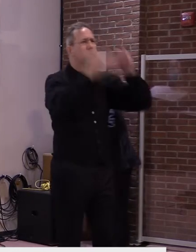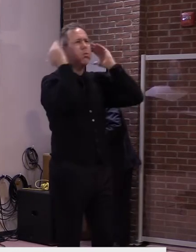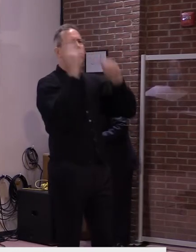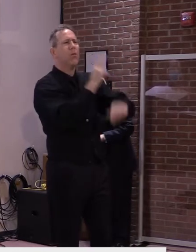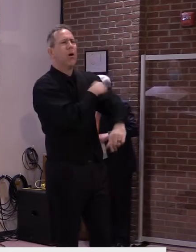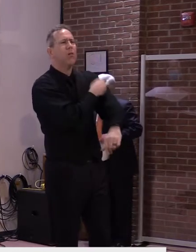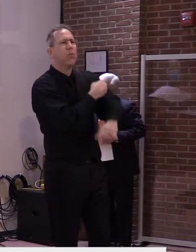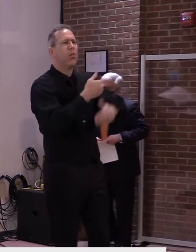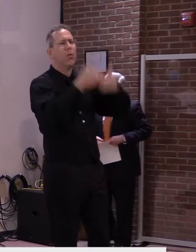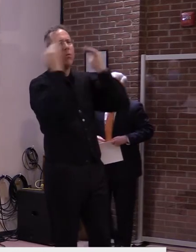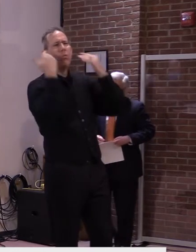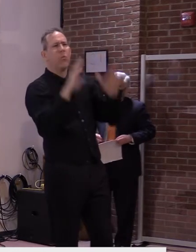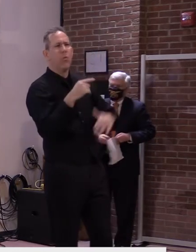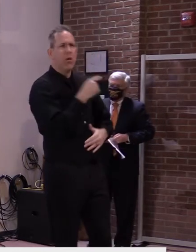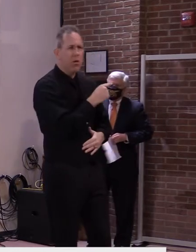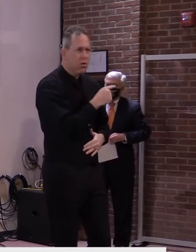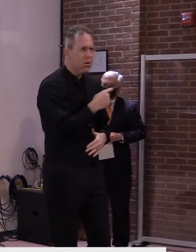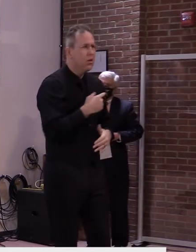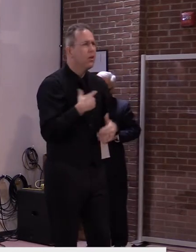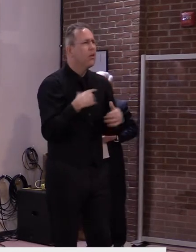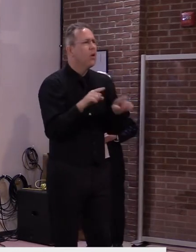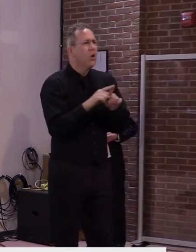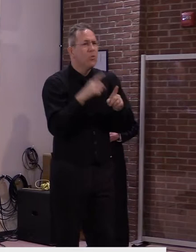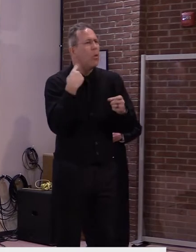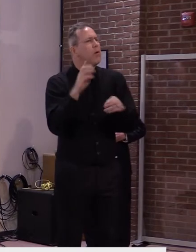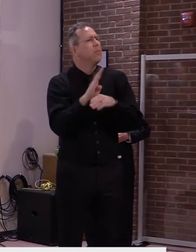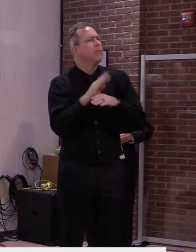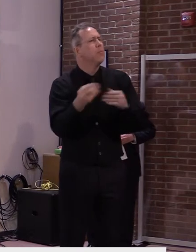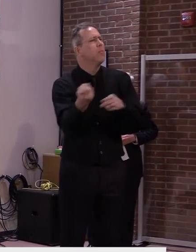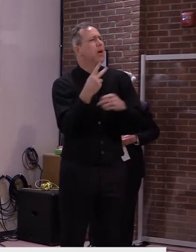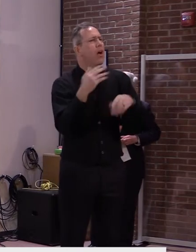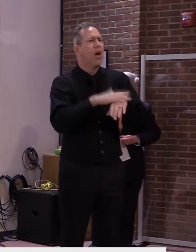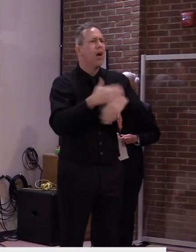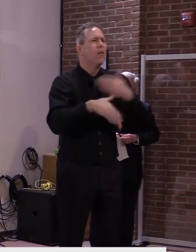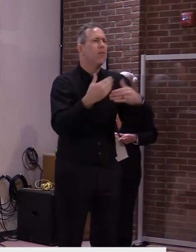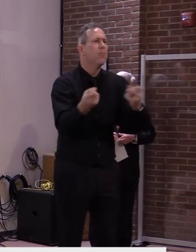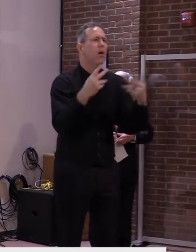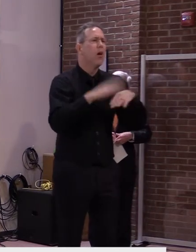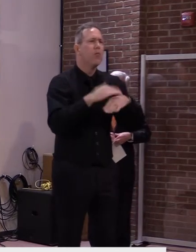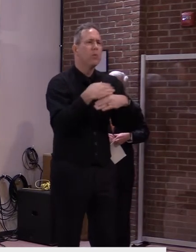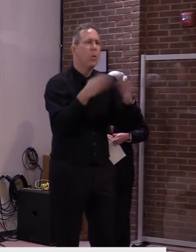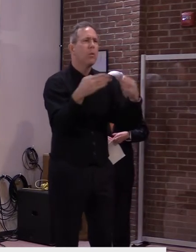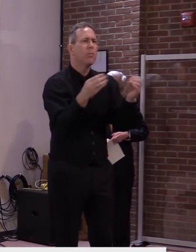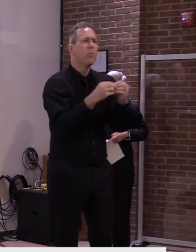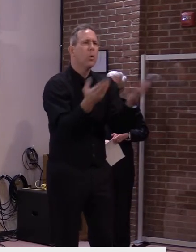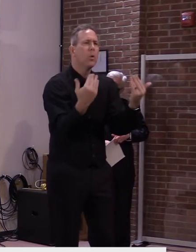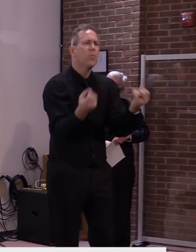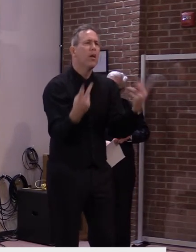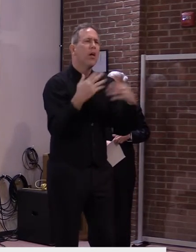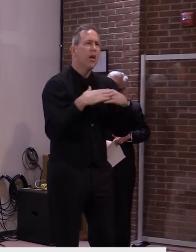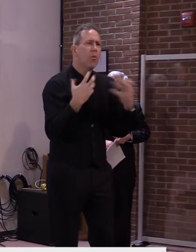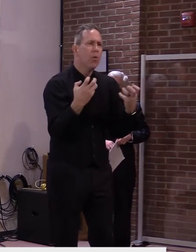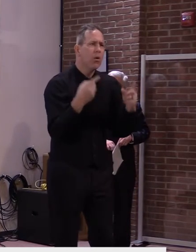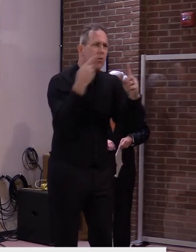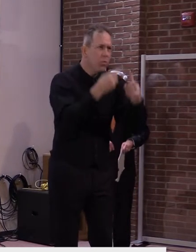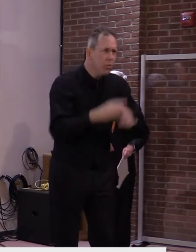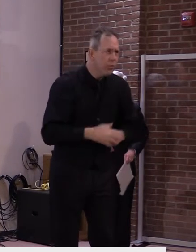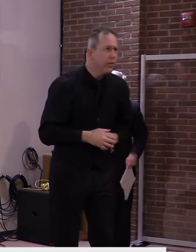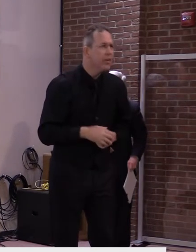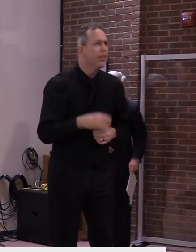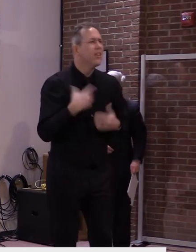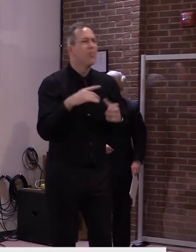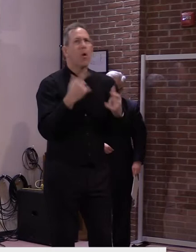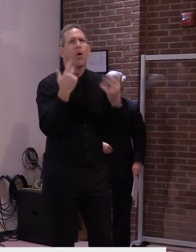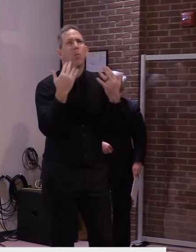us to open up our economy quicker too, because we can't wait for herd immunity to ease restrictions and get